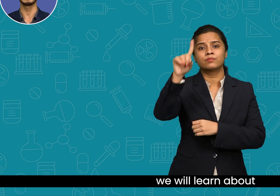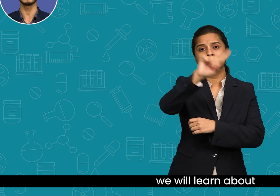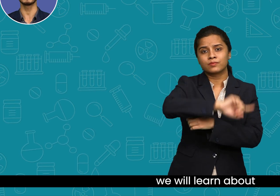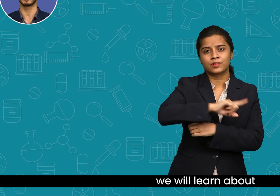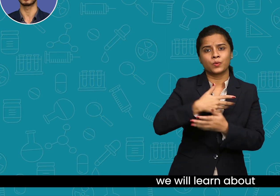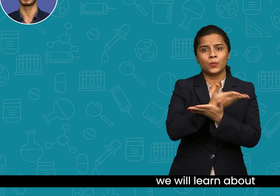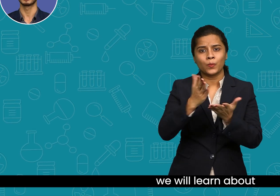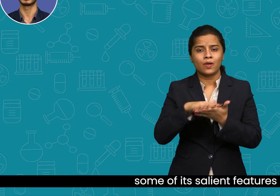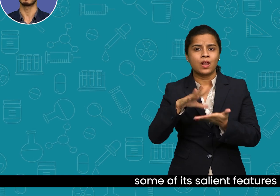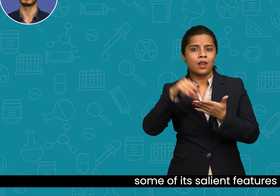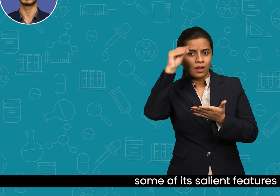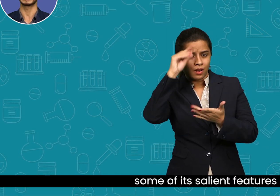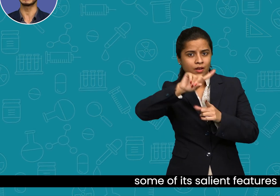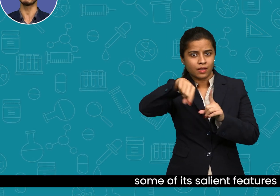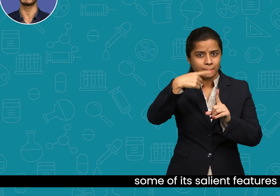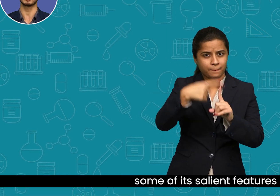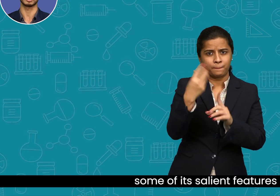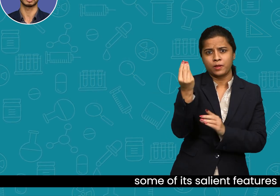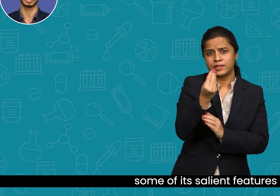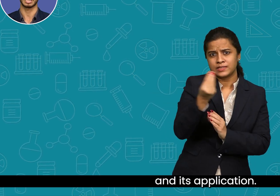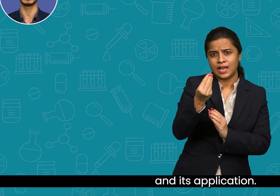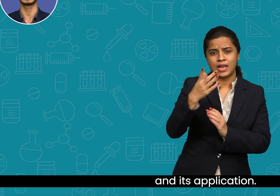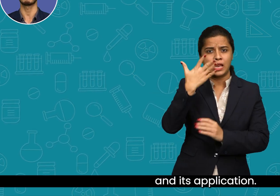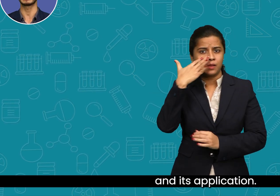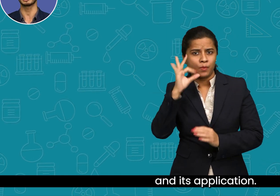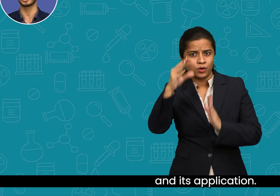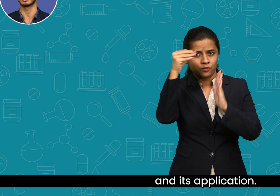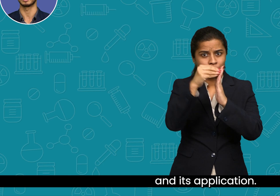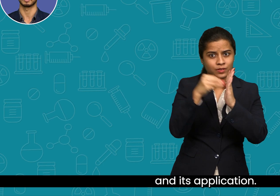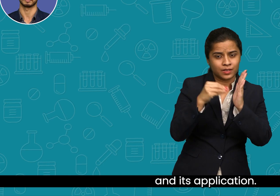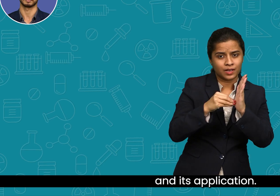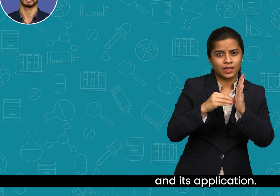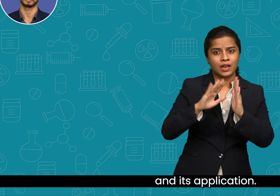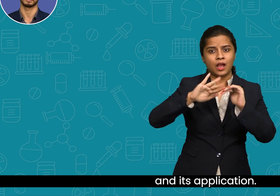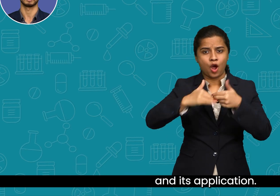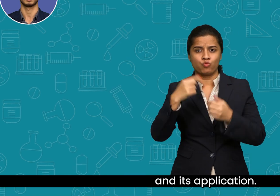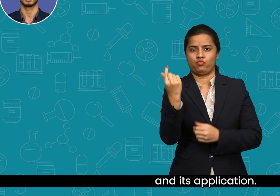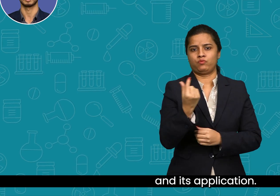we will learn about some of its salient features and its application.